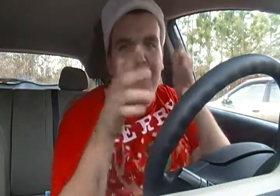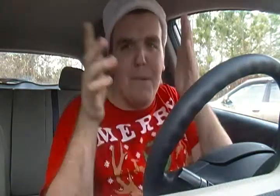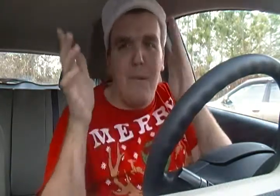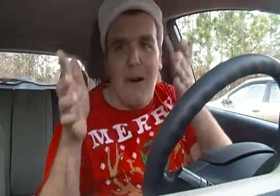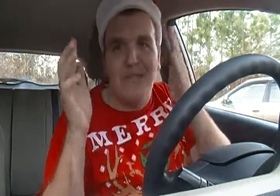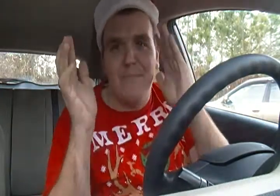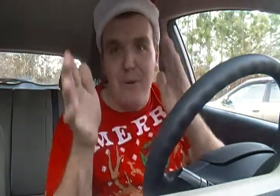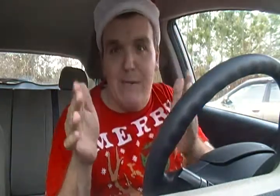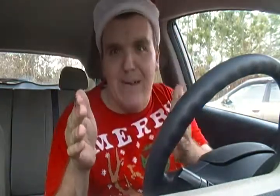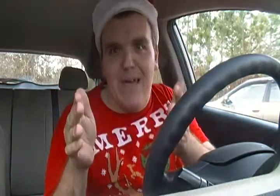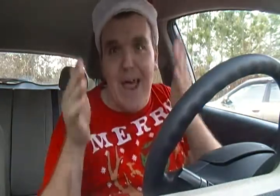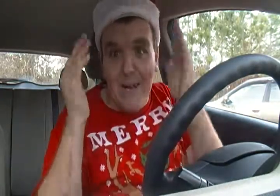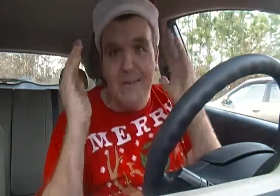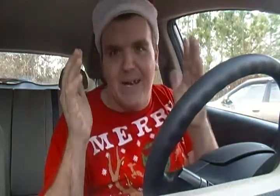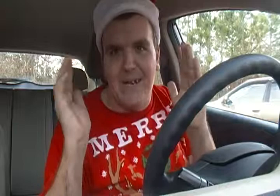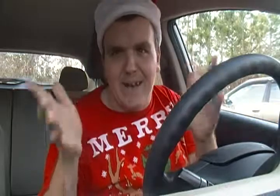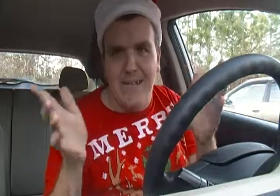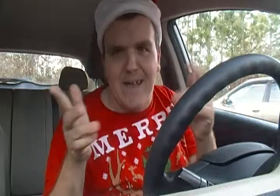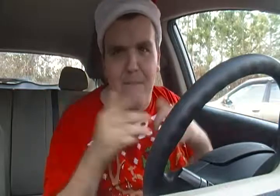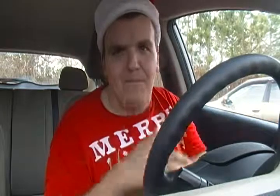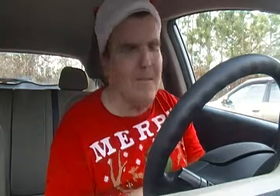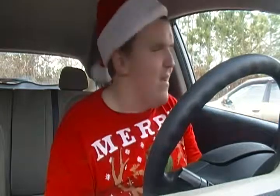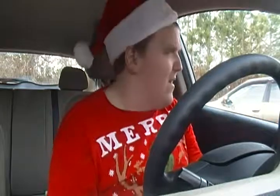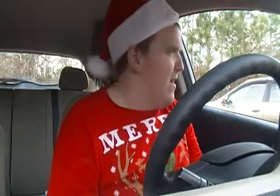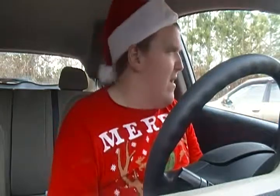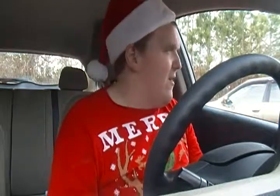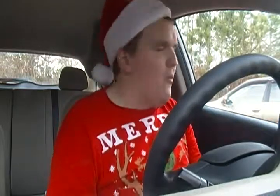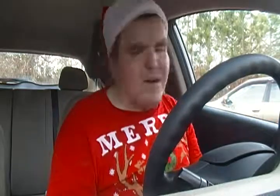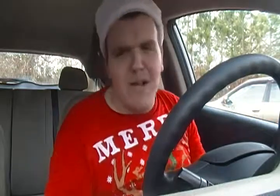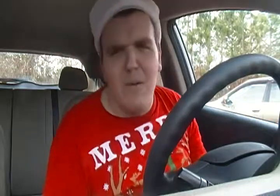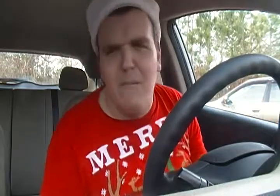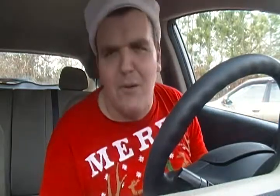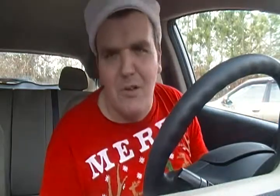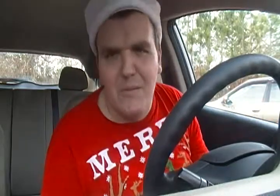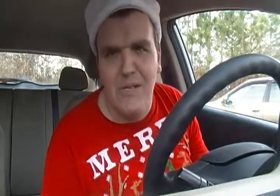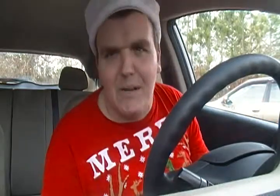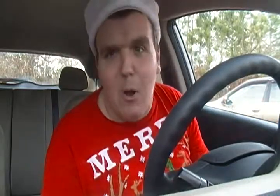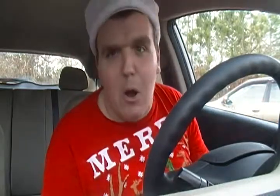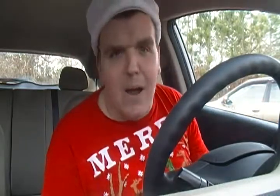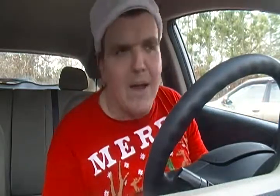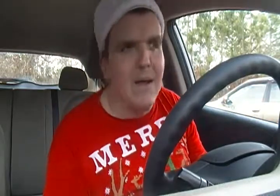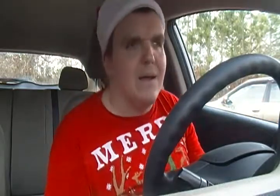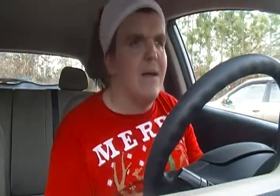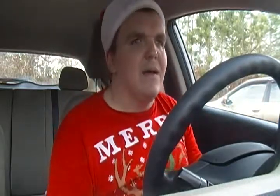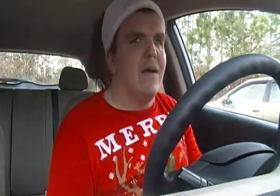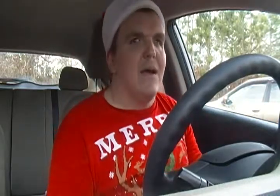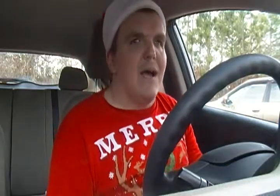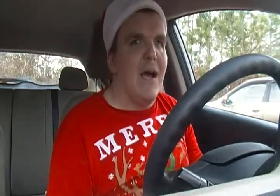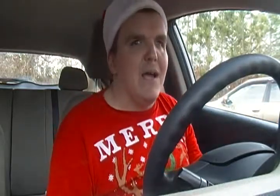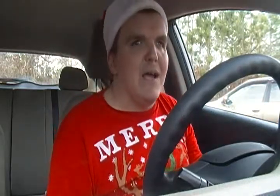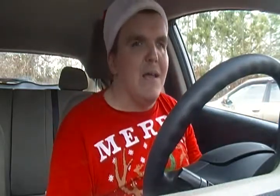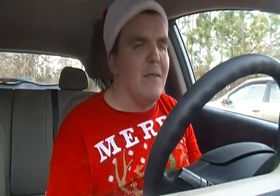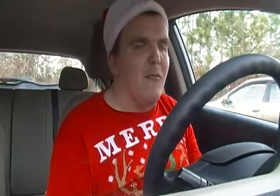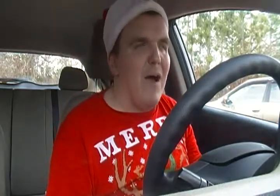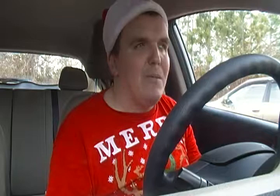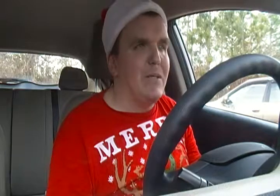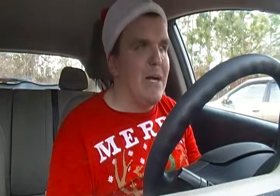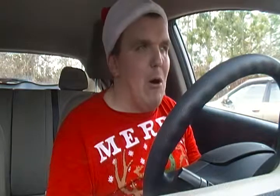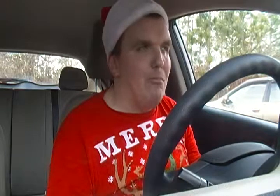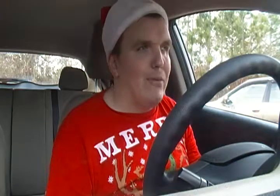i mean if you watch the movie he looks like a nazi what do you want for christmas little boy and ralphie's like all